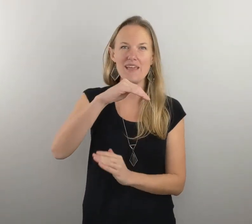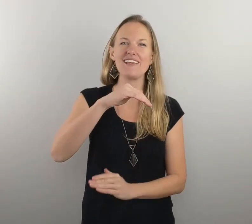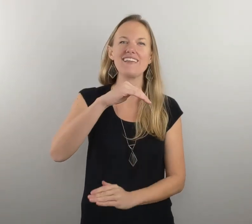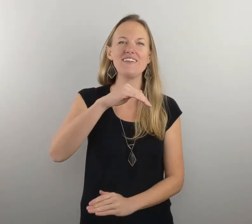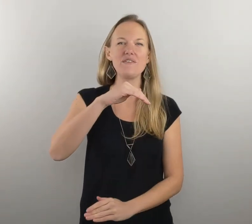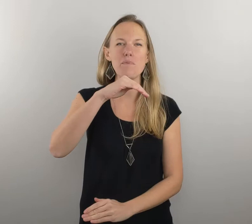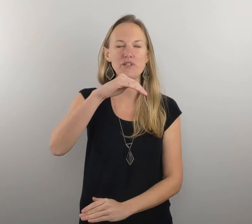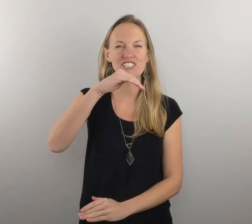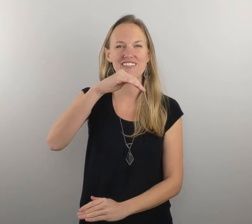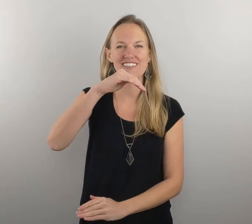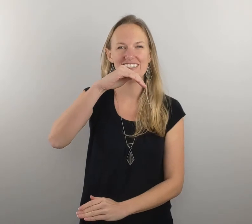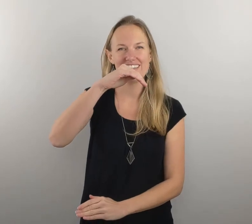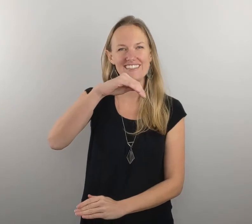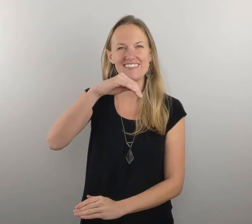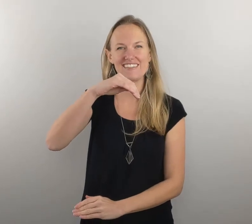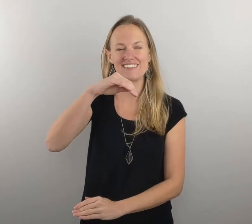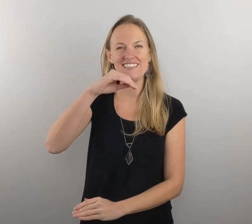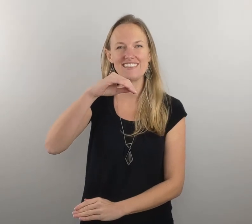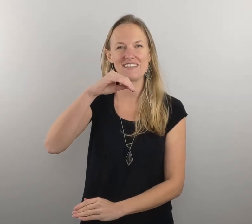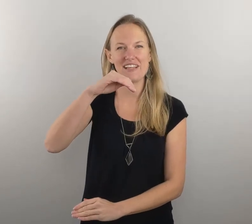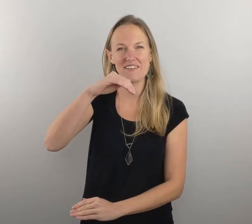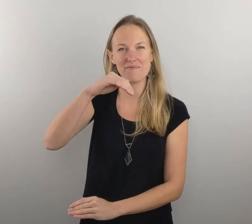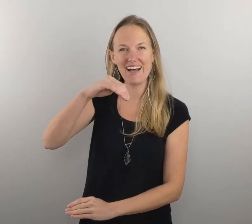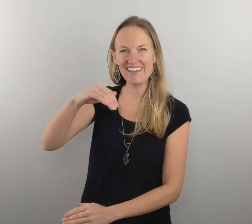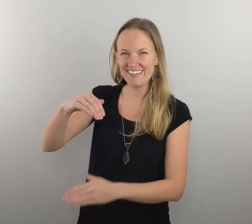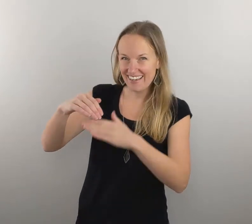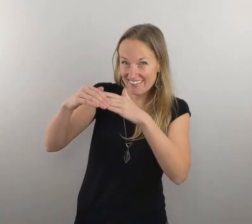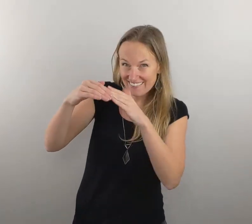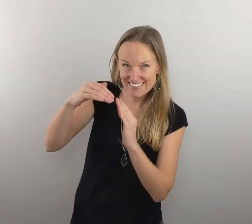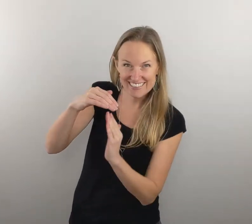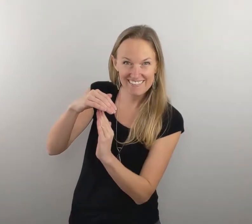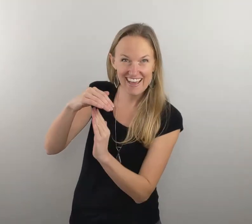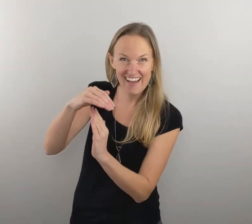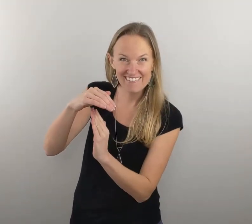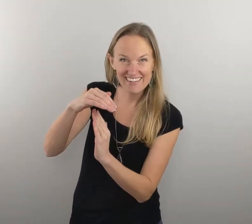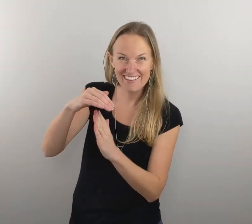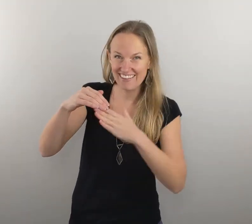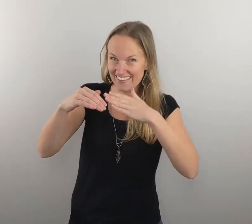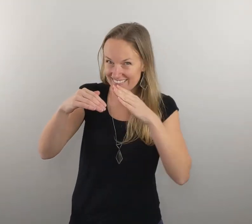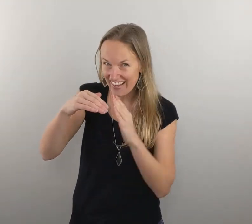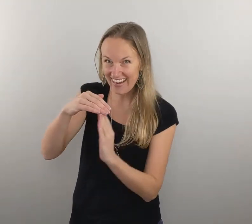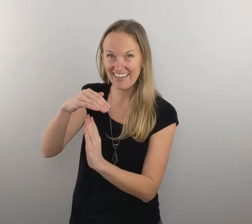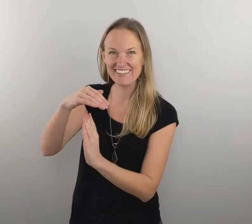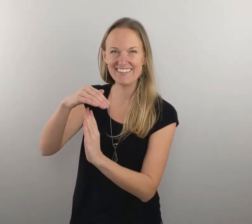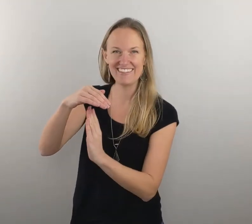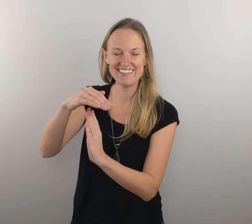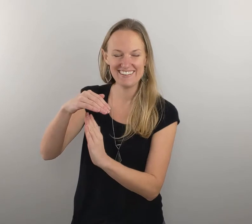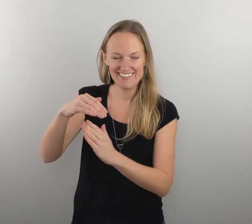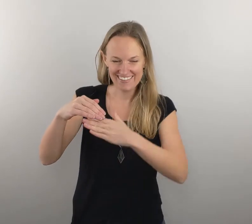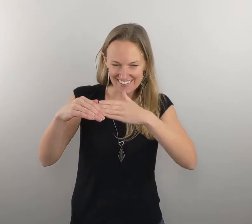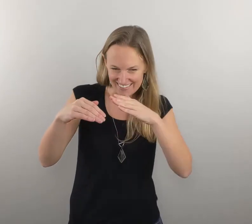make, a bushel. This little light of mine, I always think of that when I think of hide.